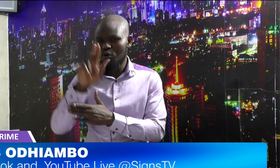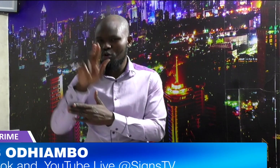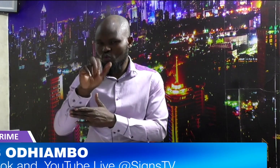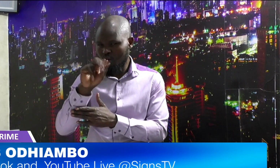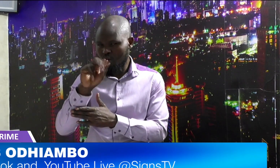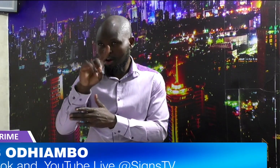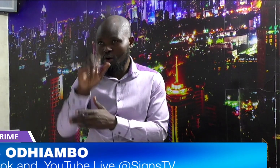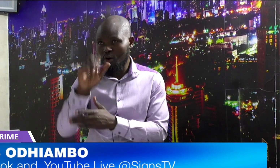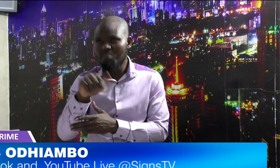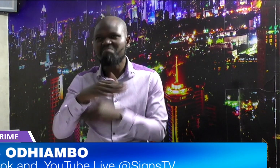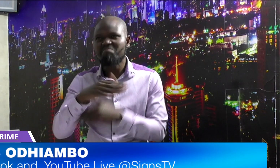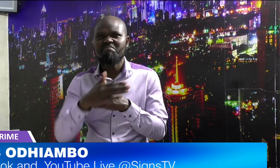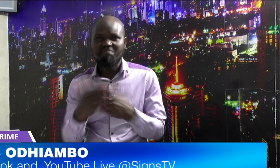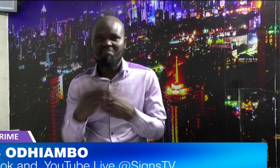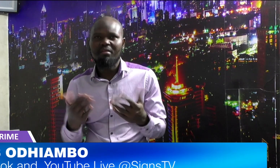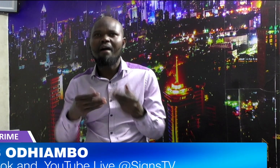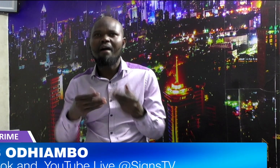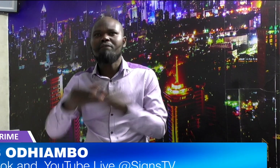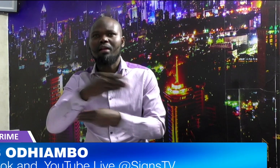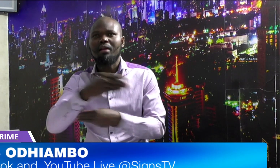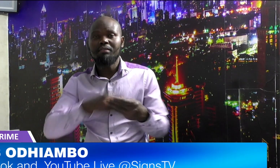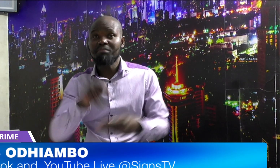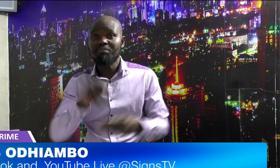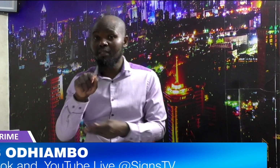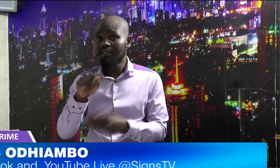to enhance bilateral trade.